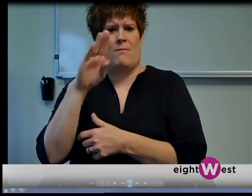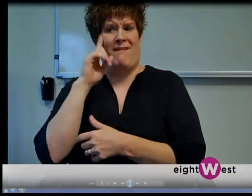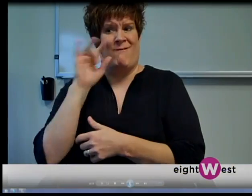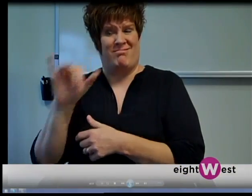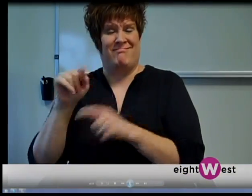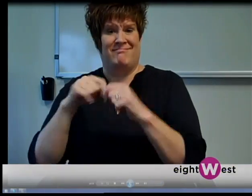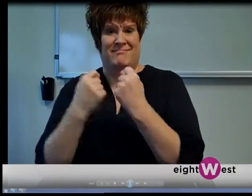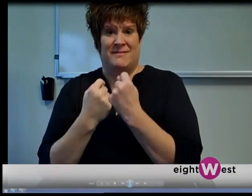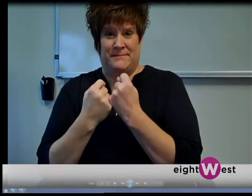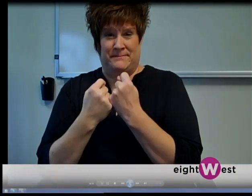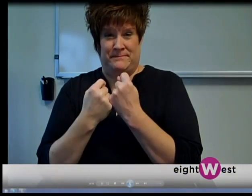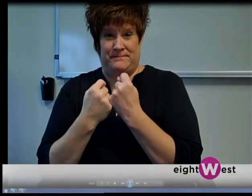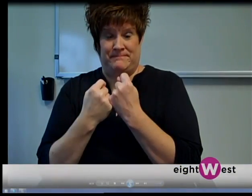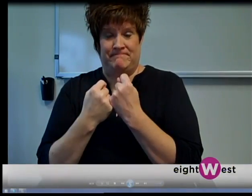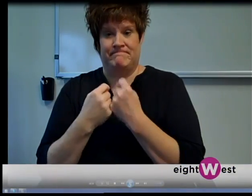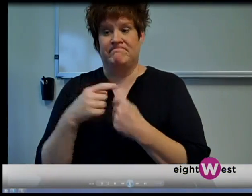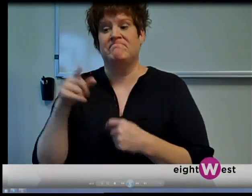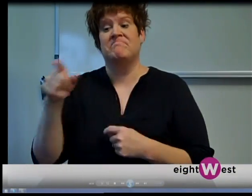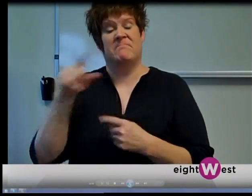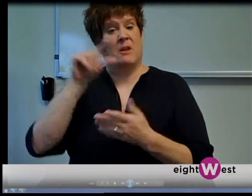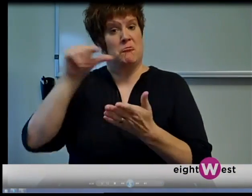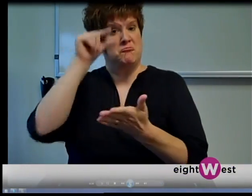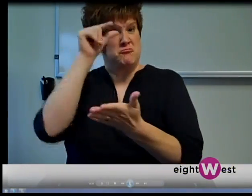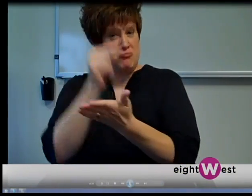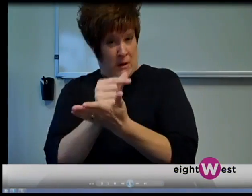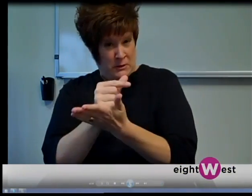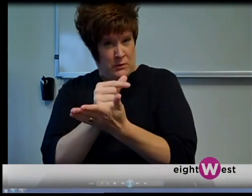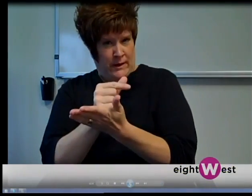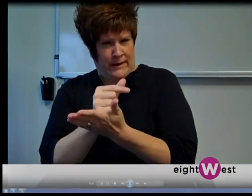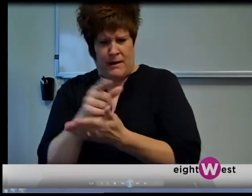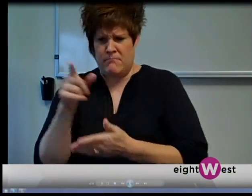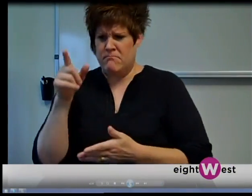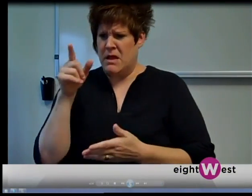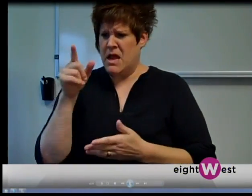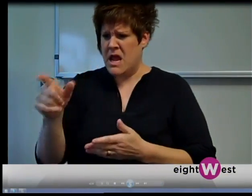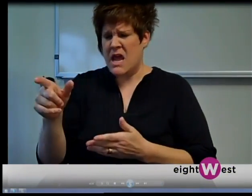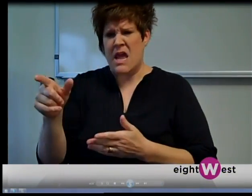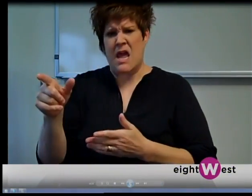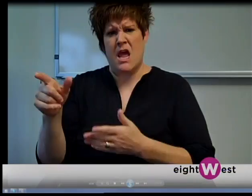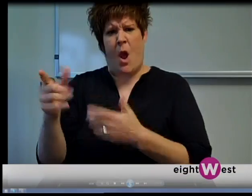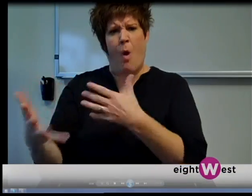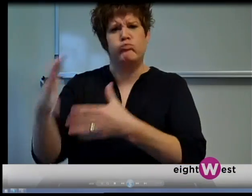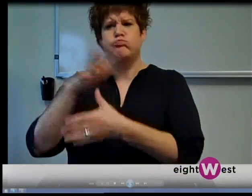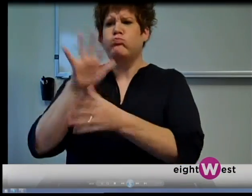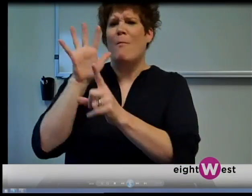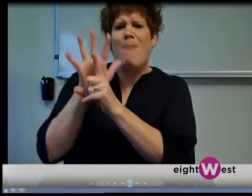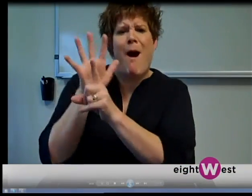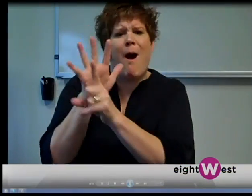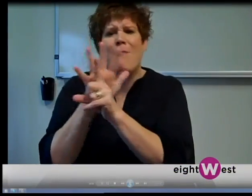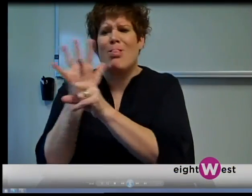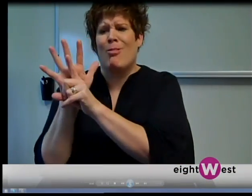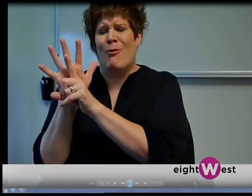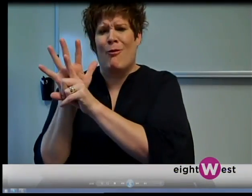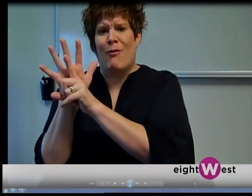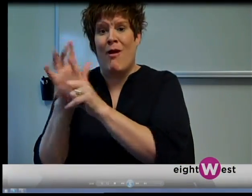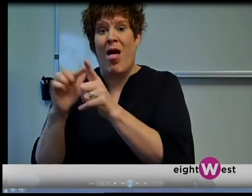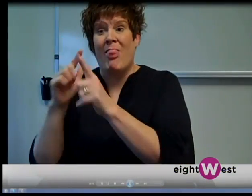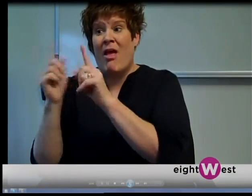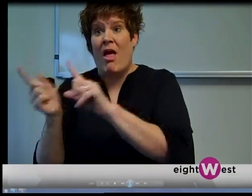Yep. Beautiful. Let's talk with Gina about the hardest part. You're currently enrolled, Yes. and I'm thinking, are there